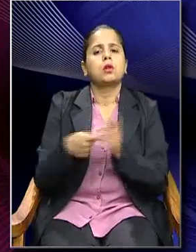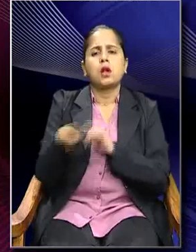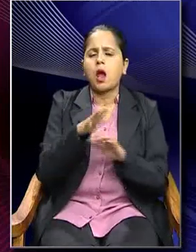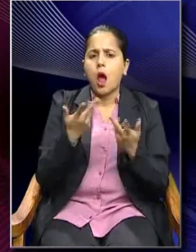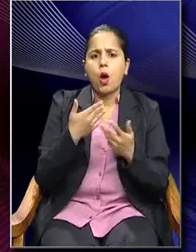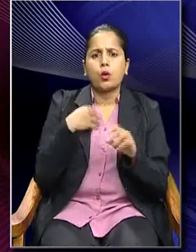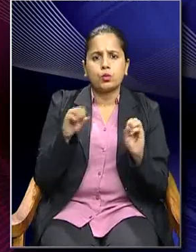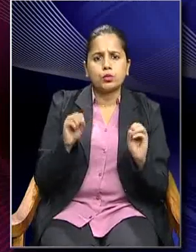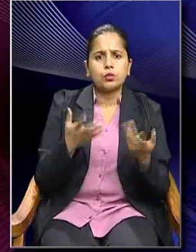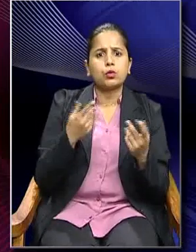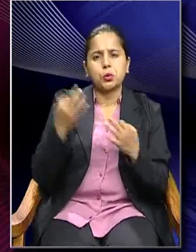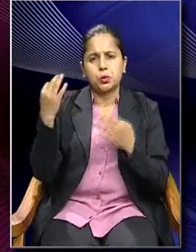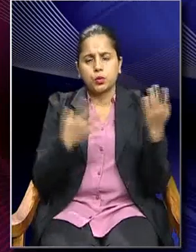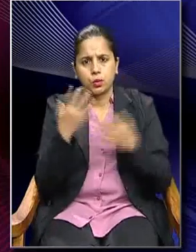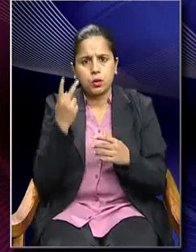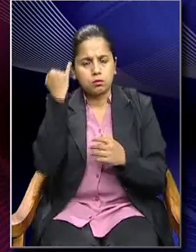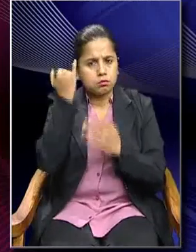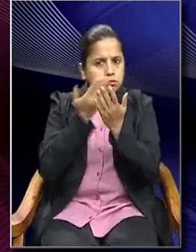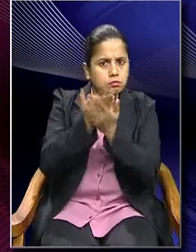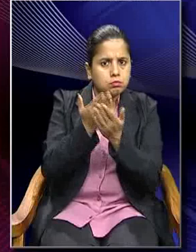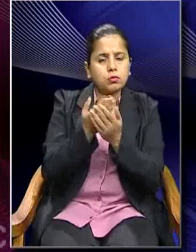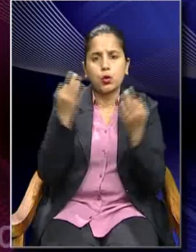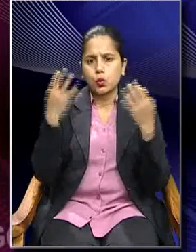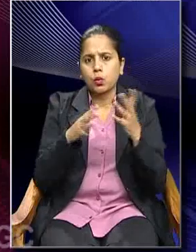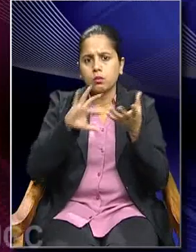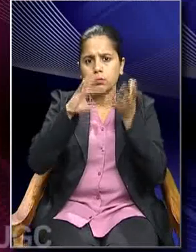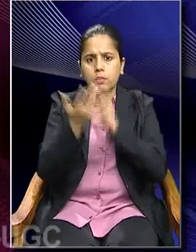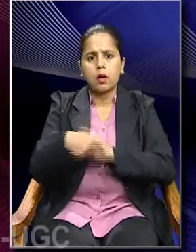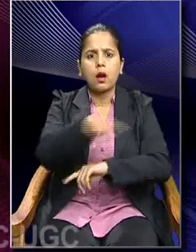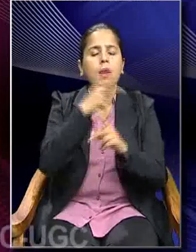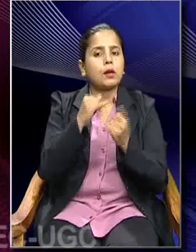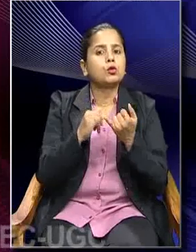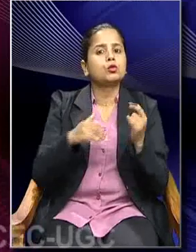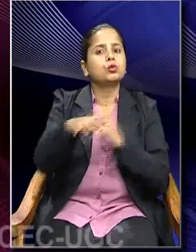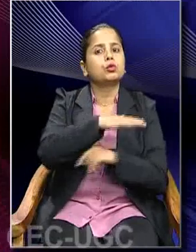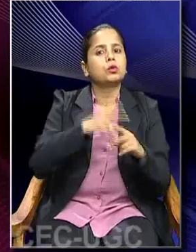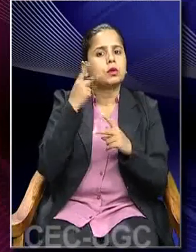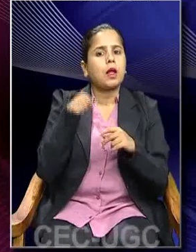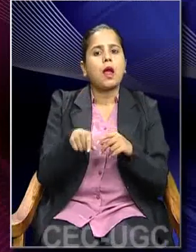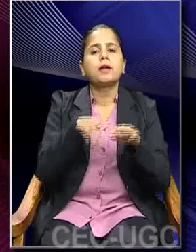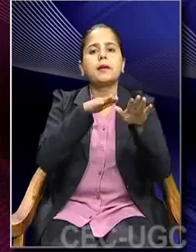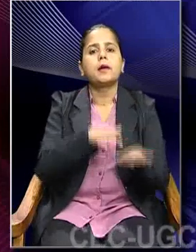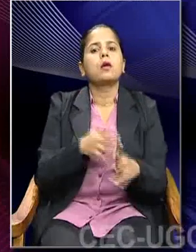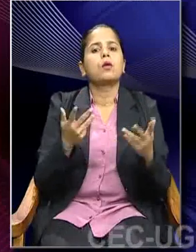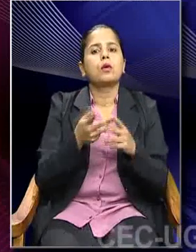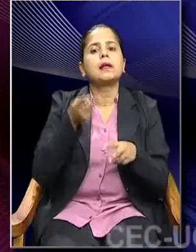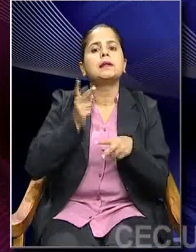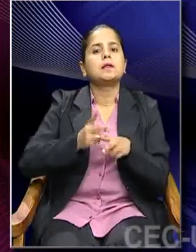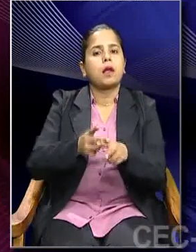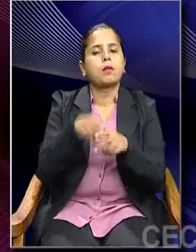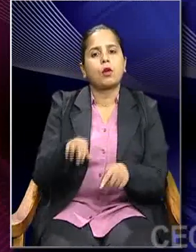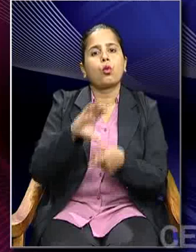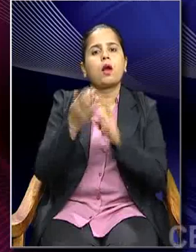inventions, new discovery a society will undergo will depend on the existing